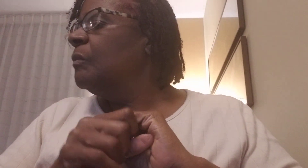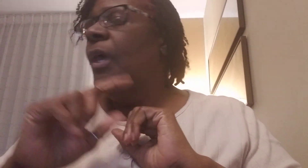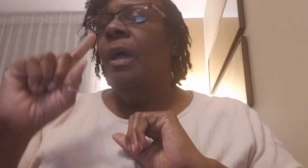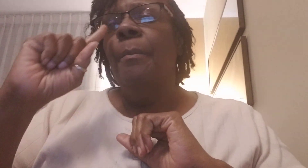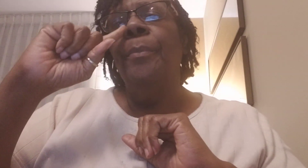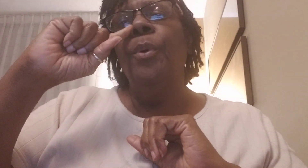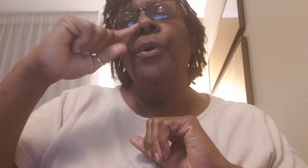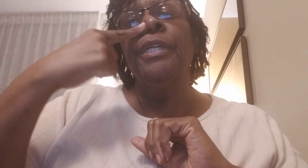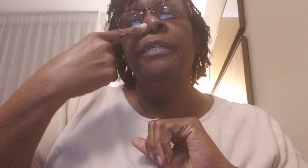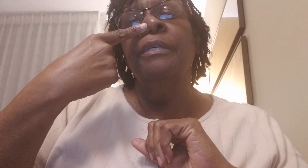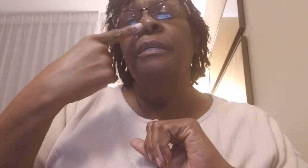bored,